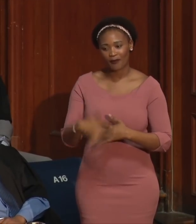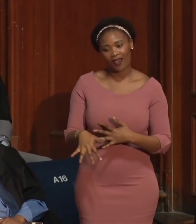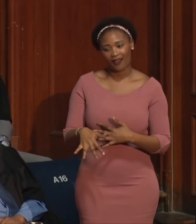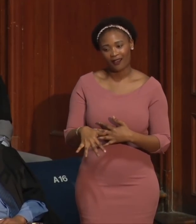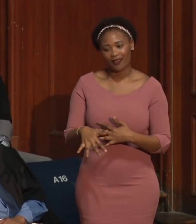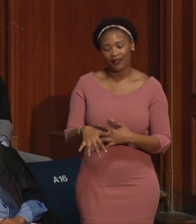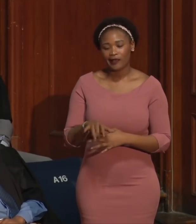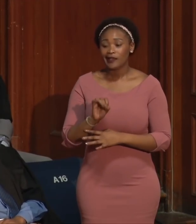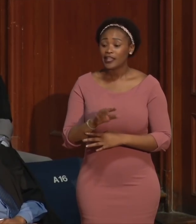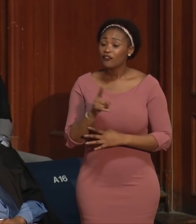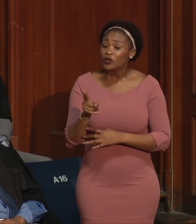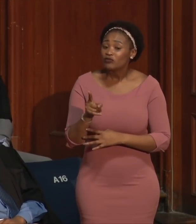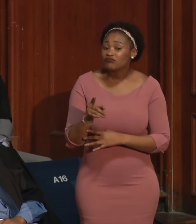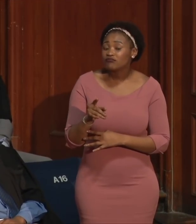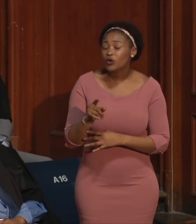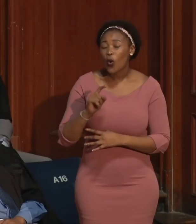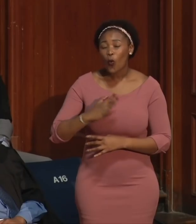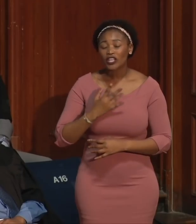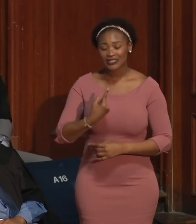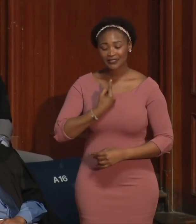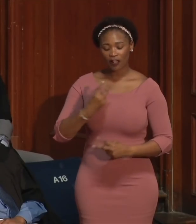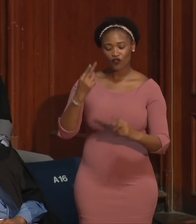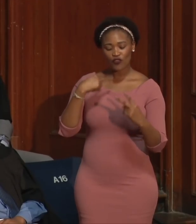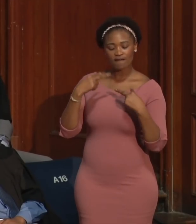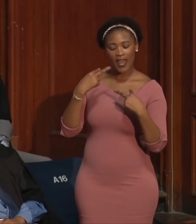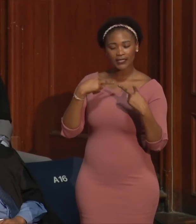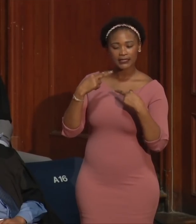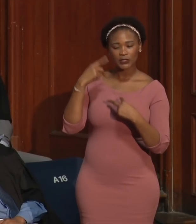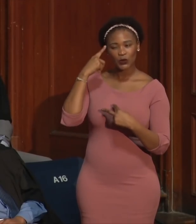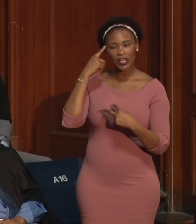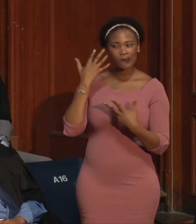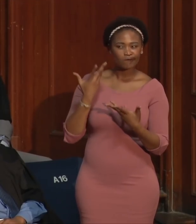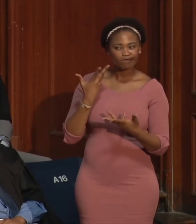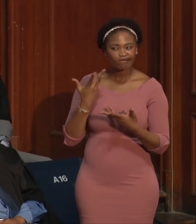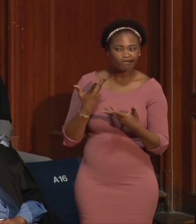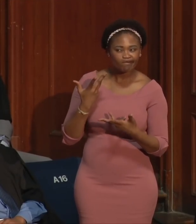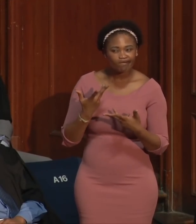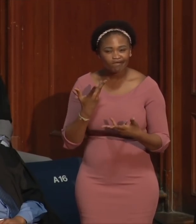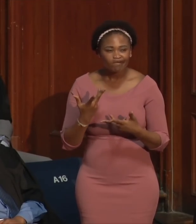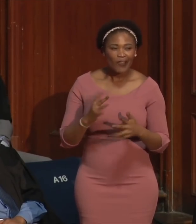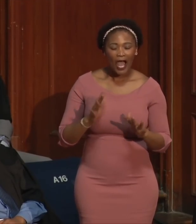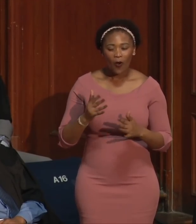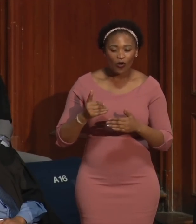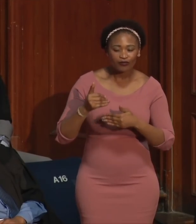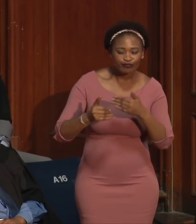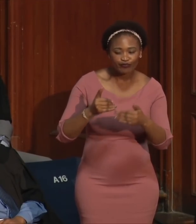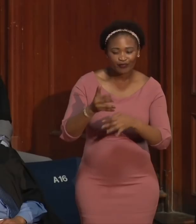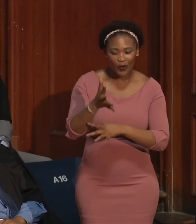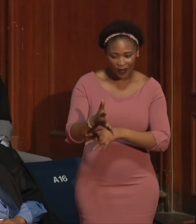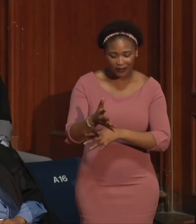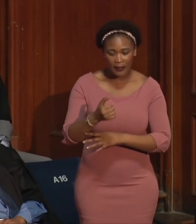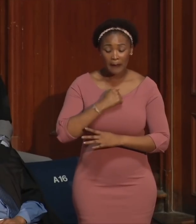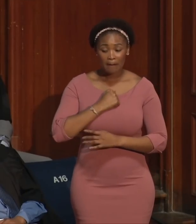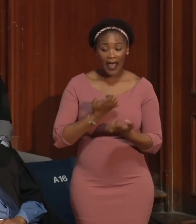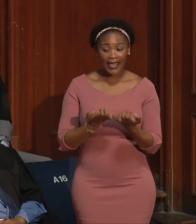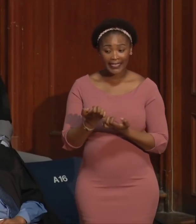are ready to have honest reflections with themselves, it often takes them a long way further in their careers. My entrepreneurship